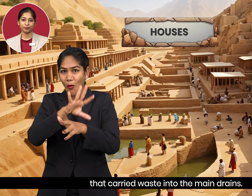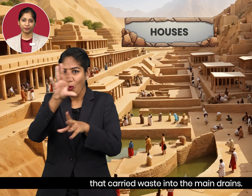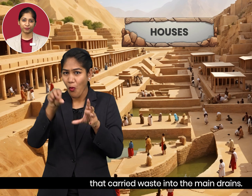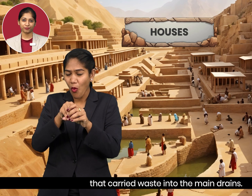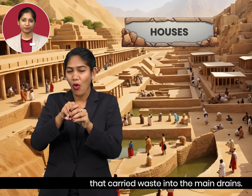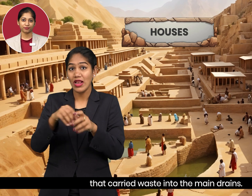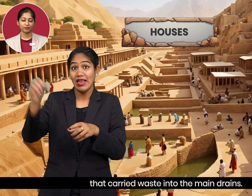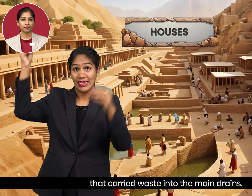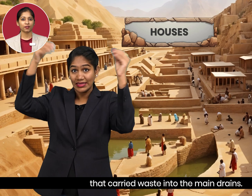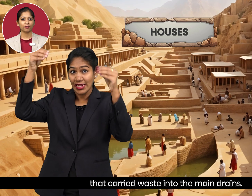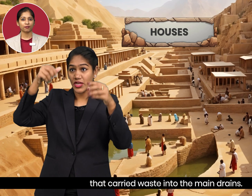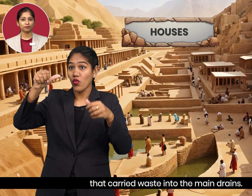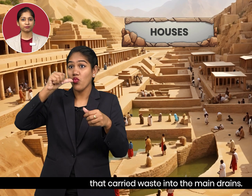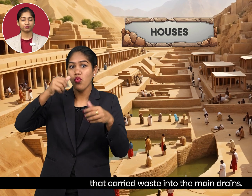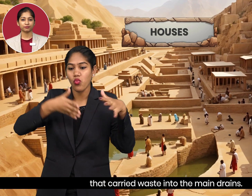drains.